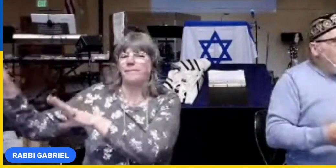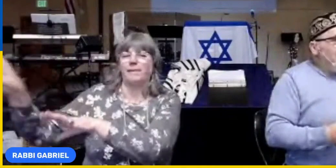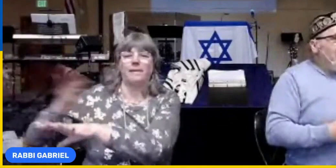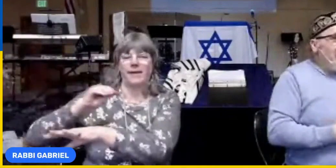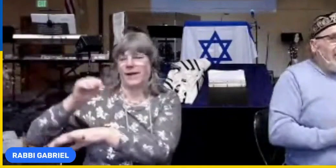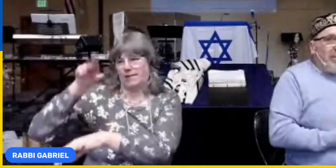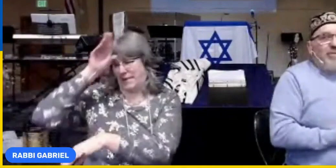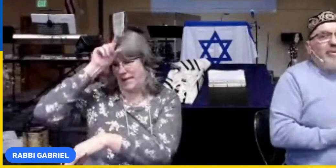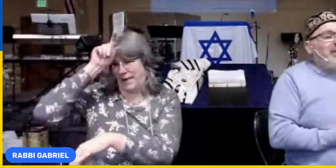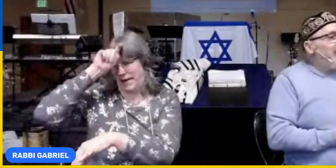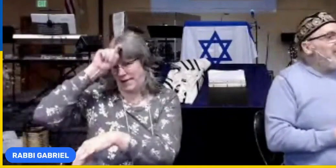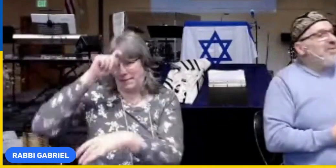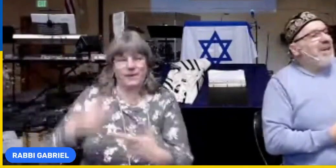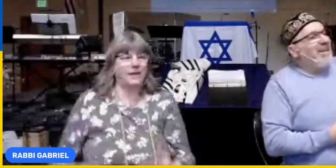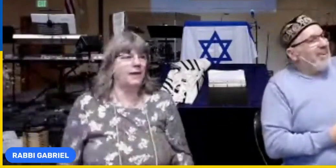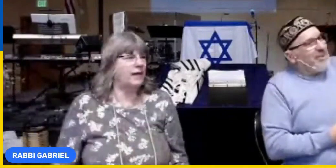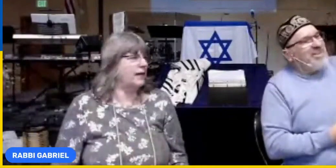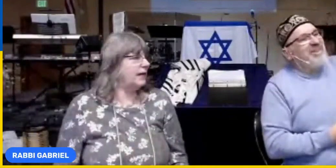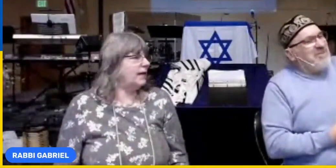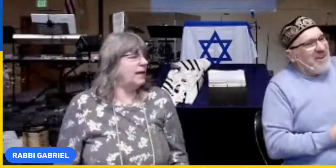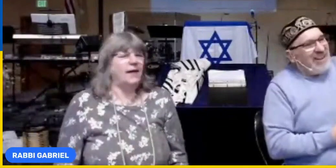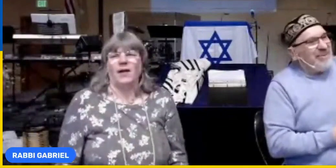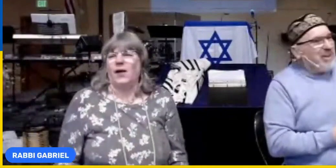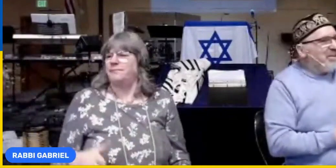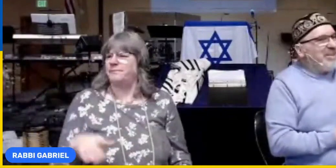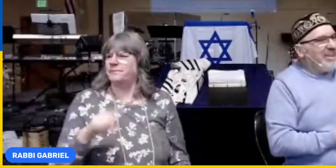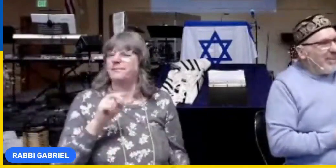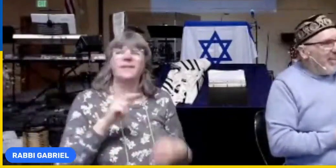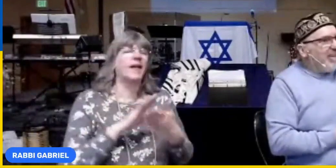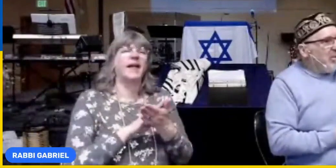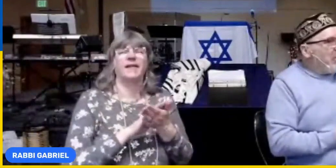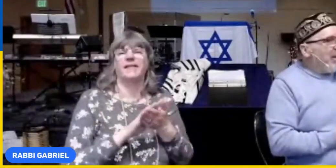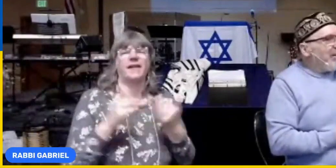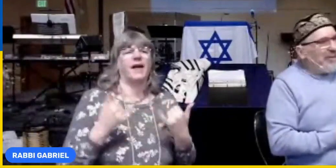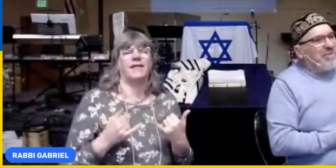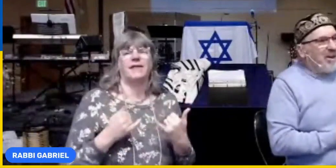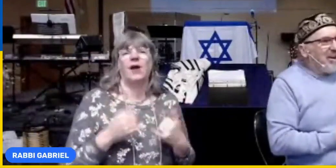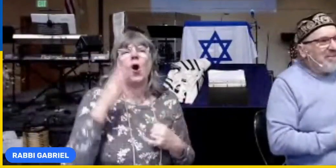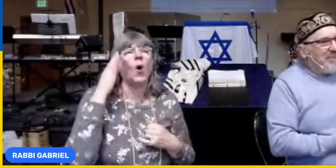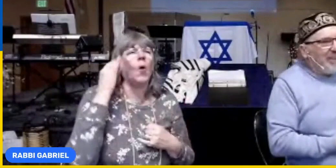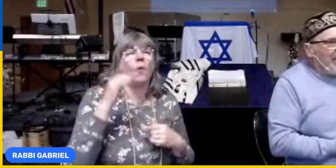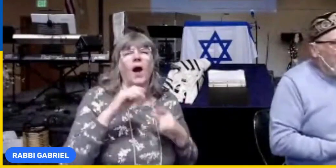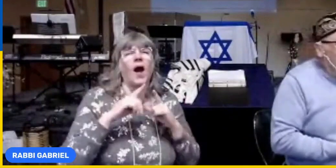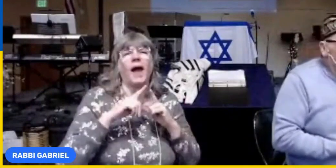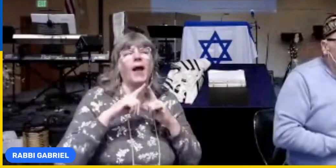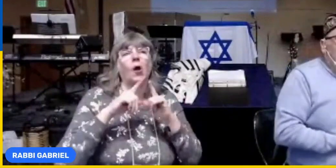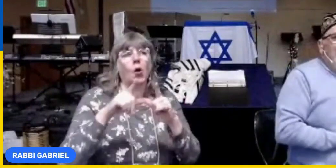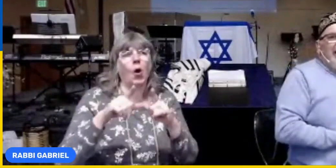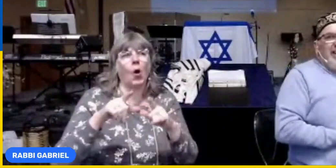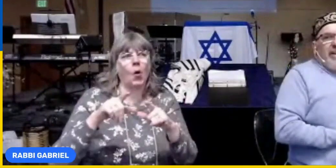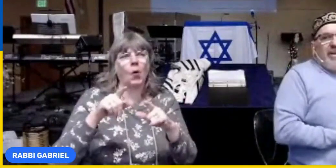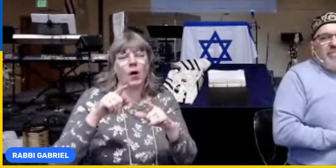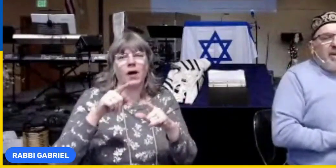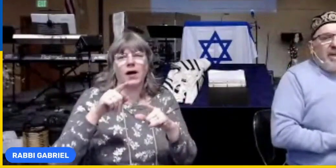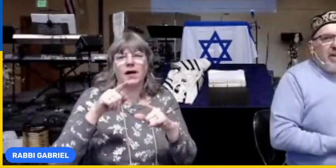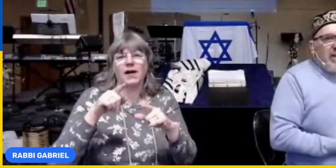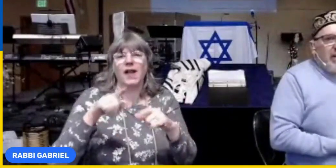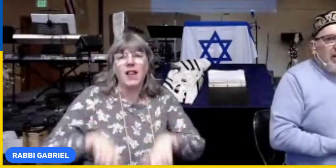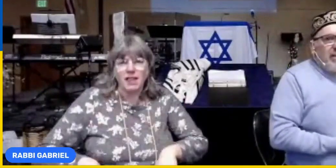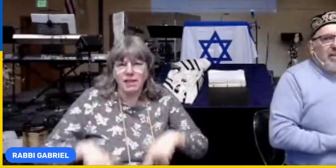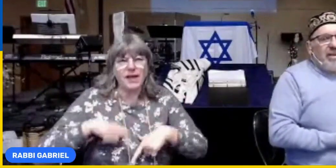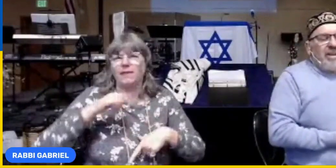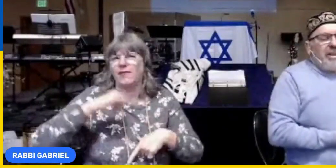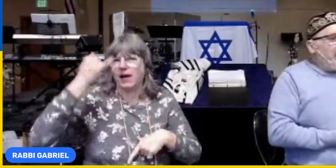oh, it's nice here. We'll visit Israel once in a while. We'll go visit the well of Abraham, you know.